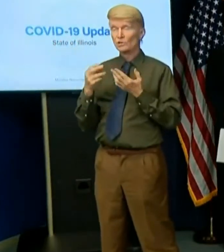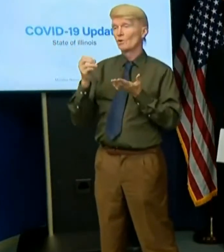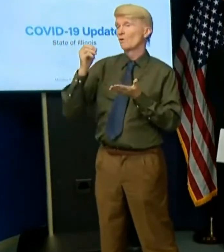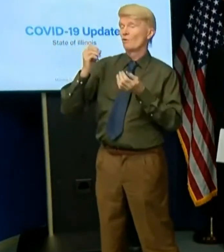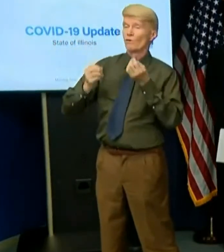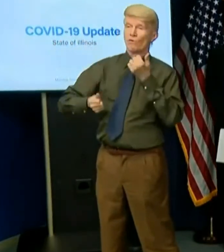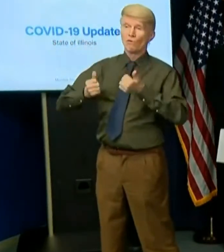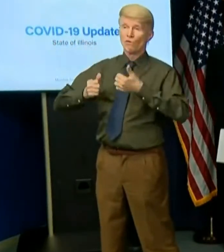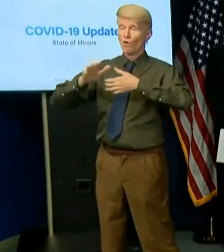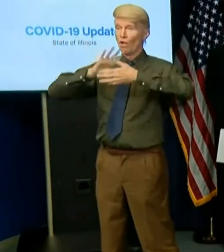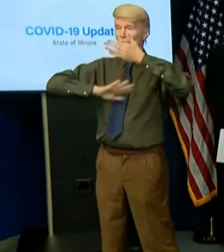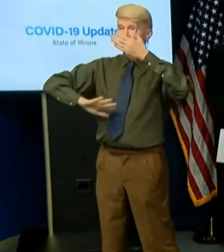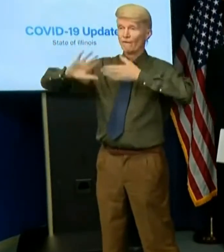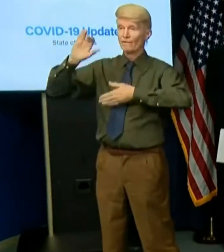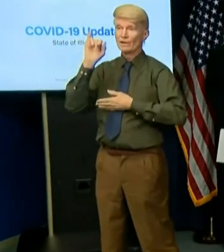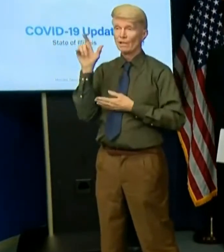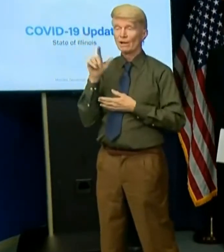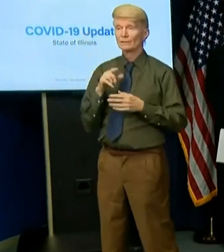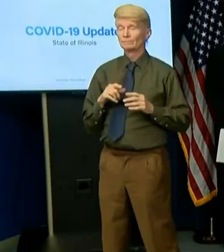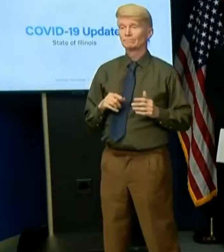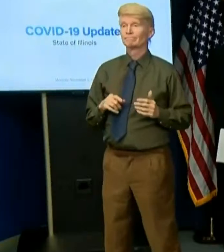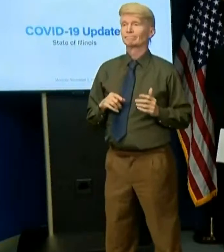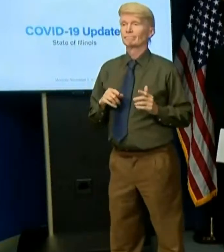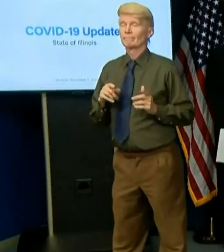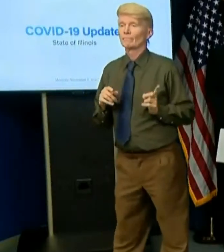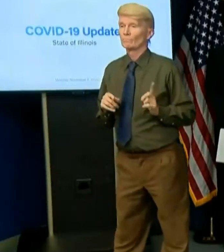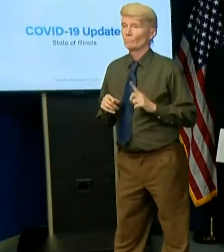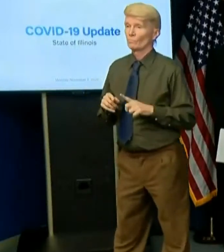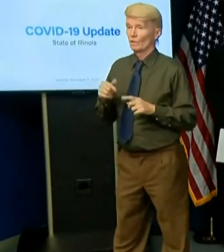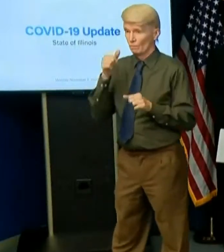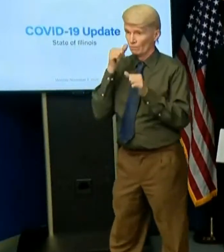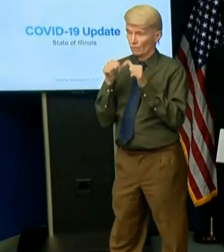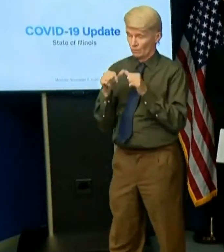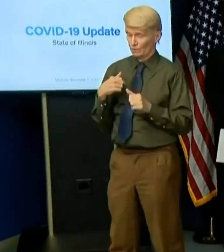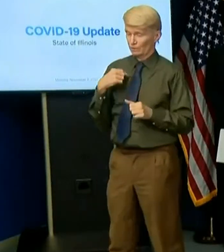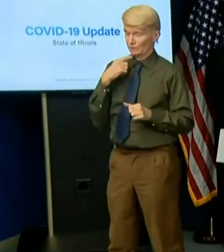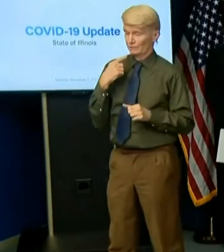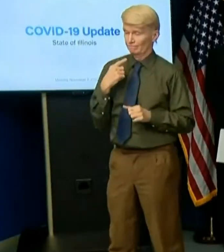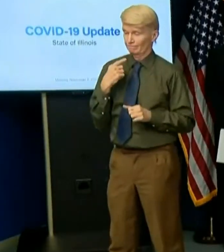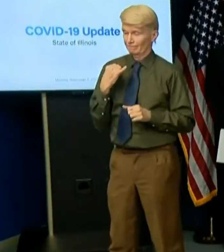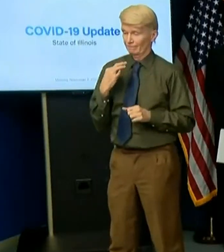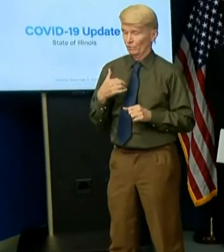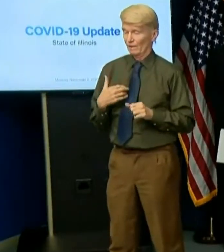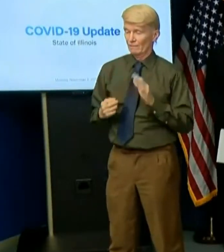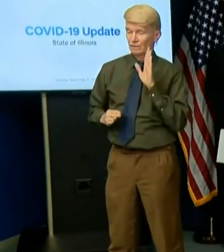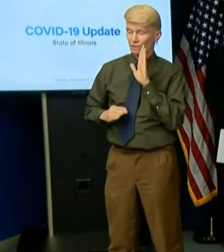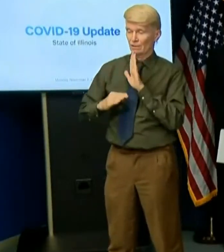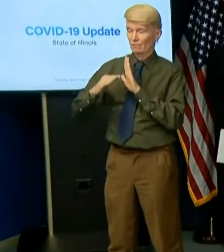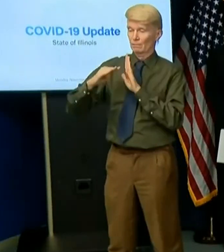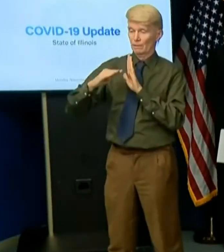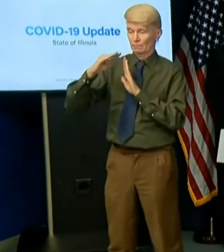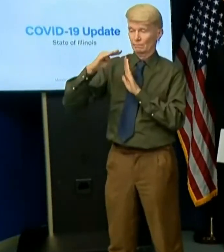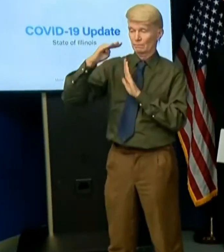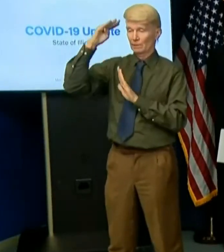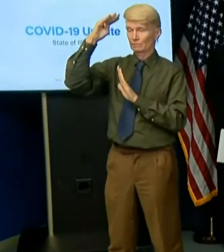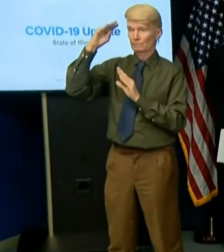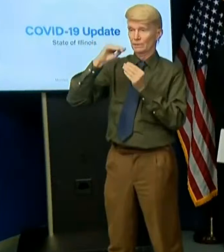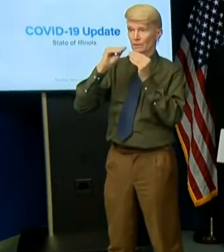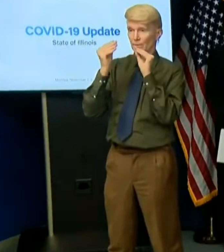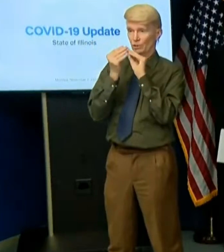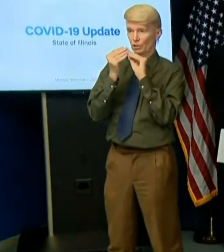Well, at the moment, as I've said, if you have a sustained upward trajectory of positivity,